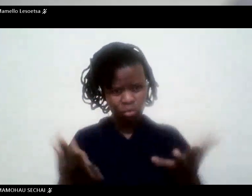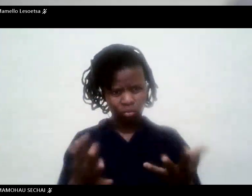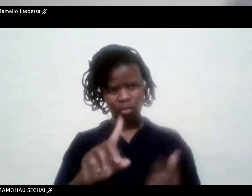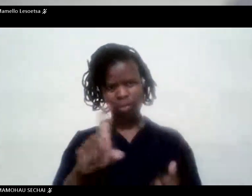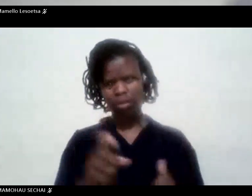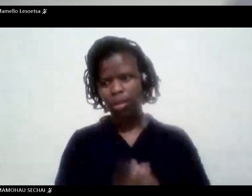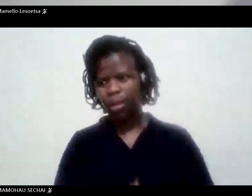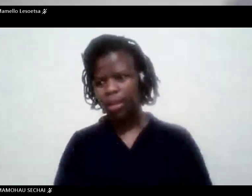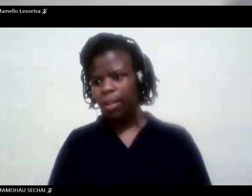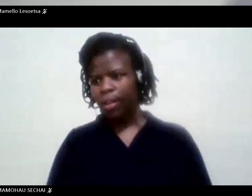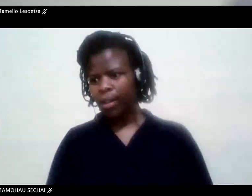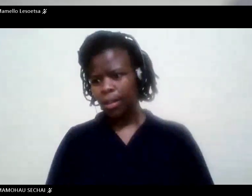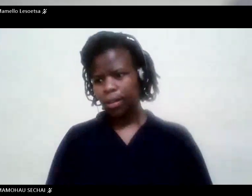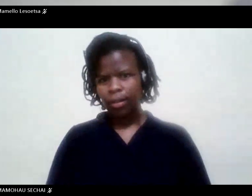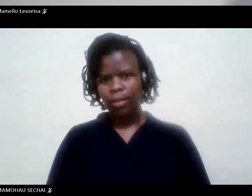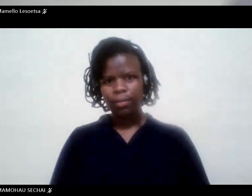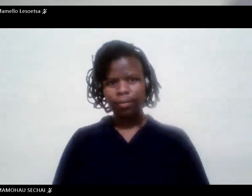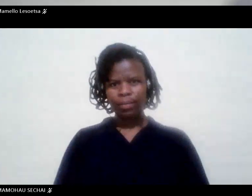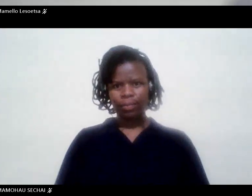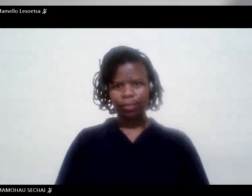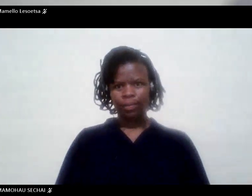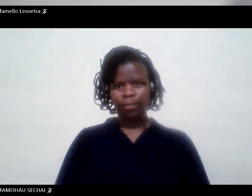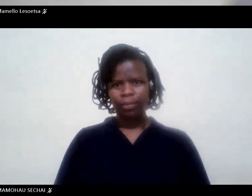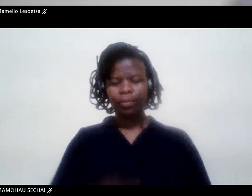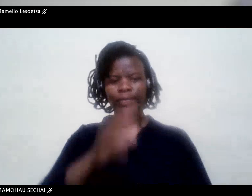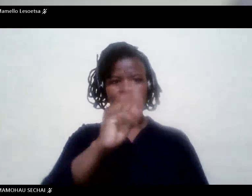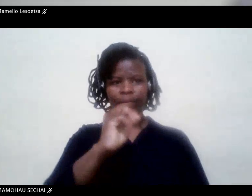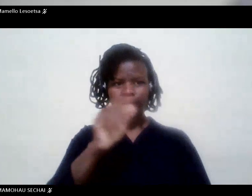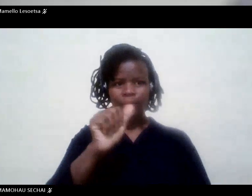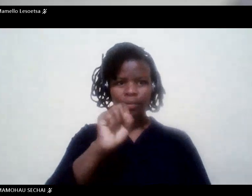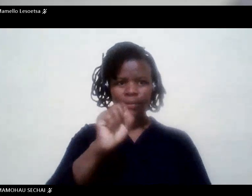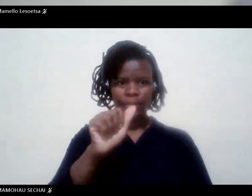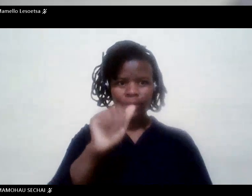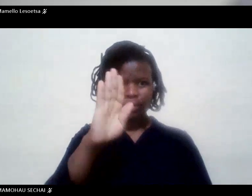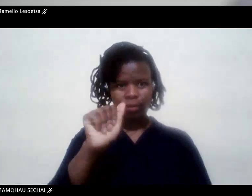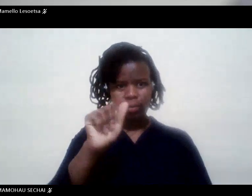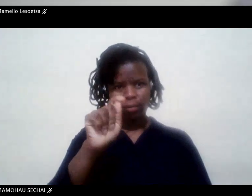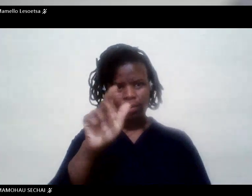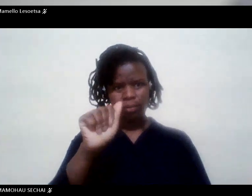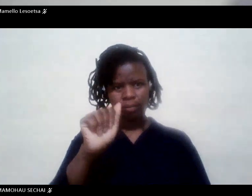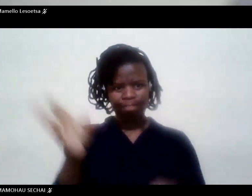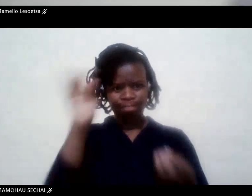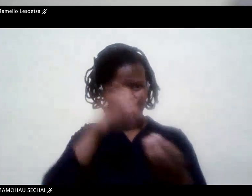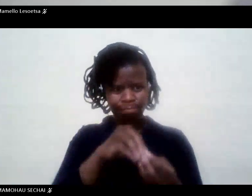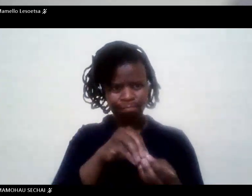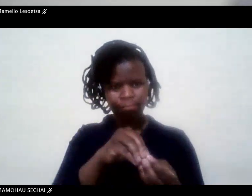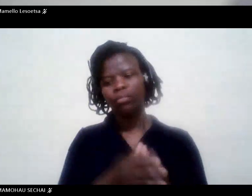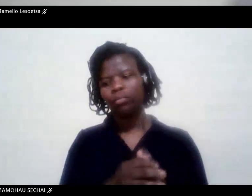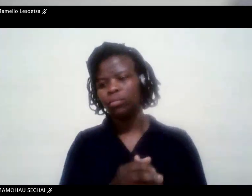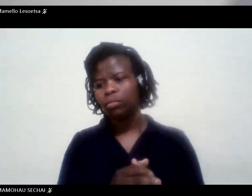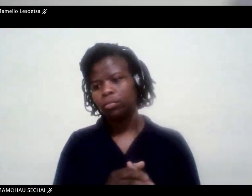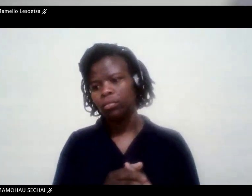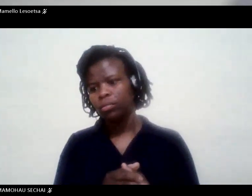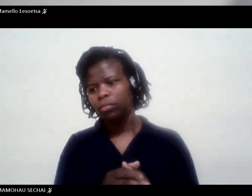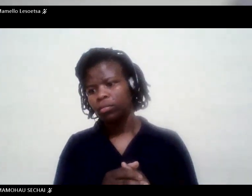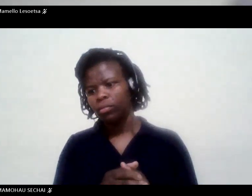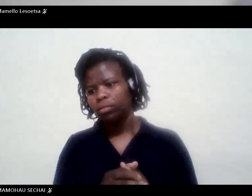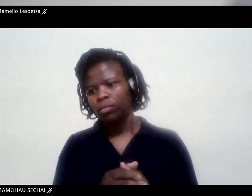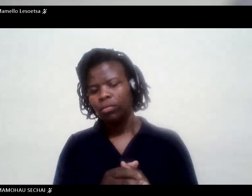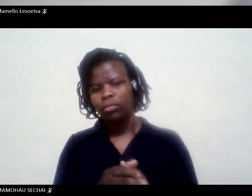Okay, can I add something, Dr. Ika? Yes, yeah, go ahead. I think with my